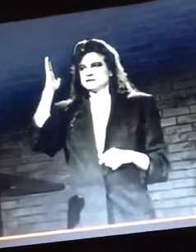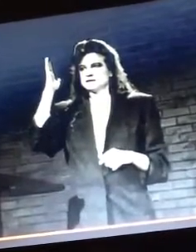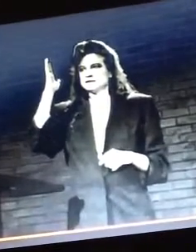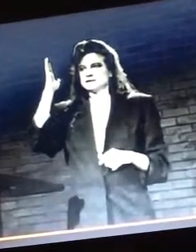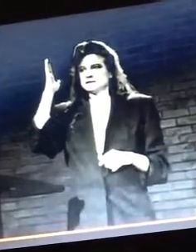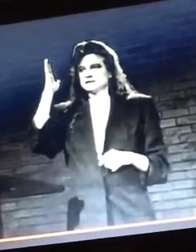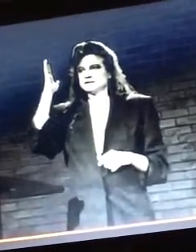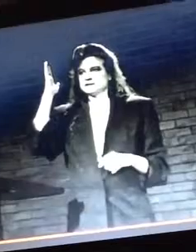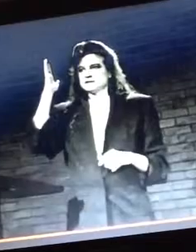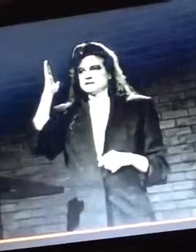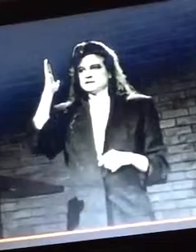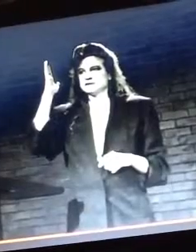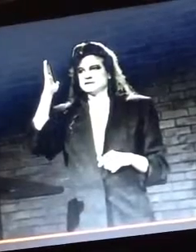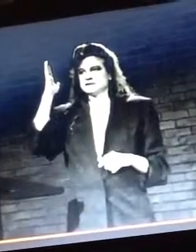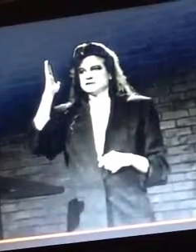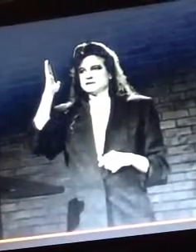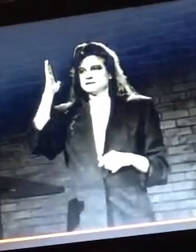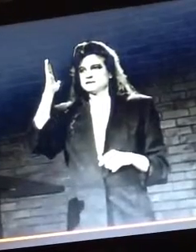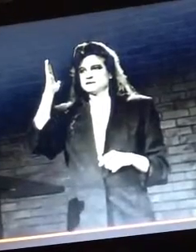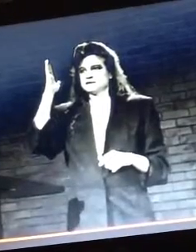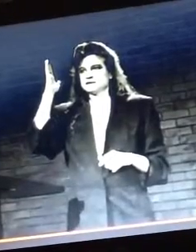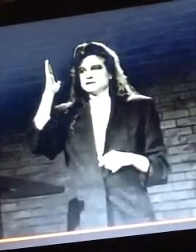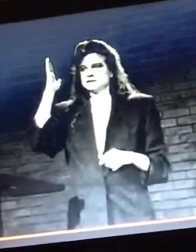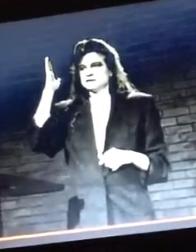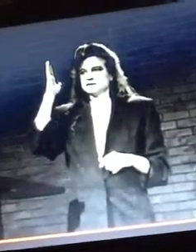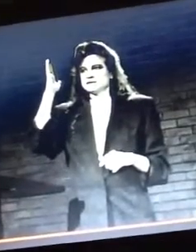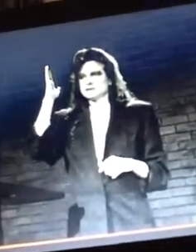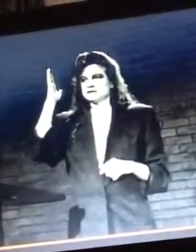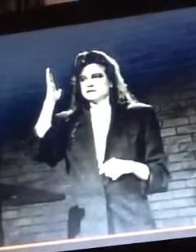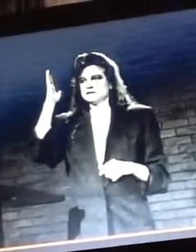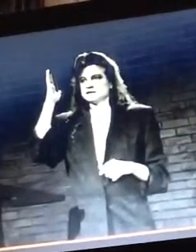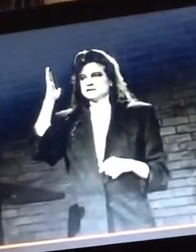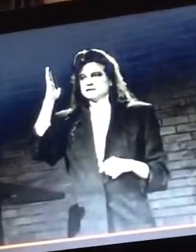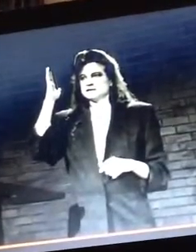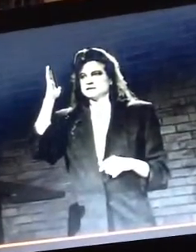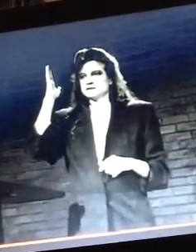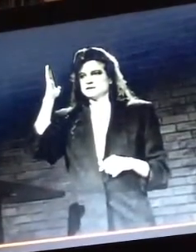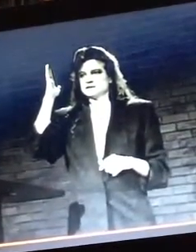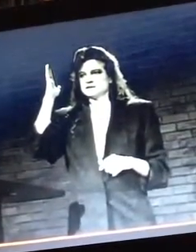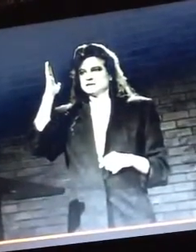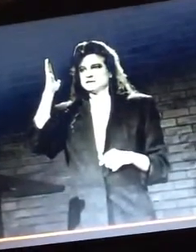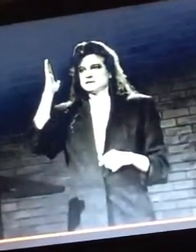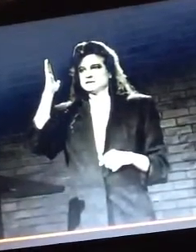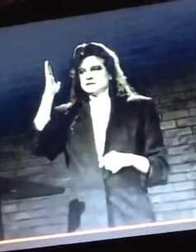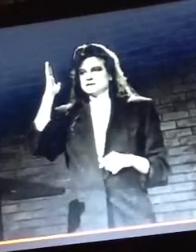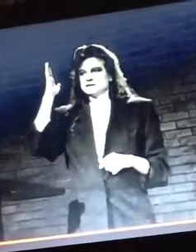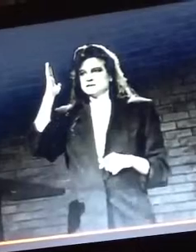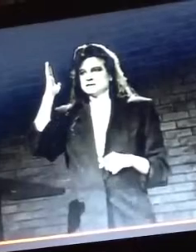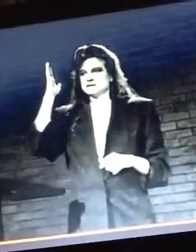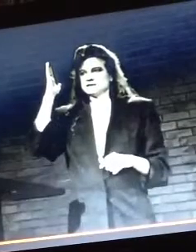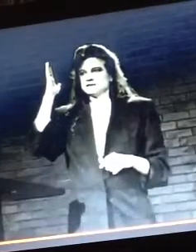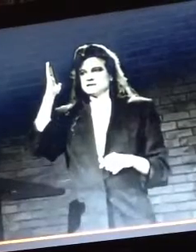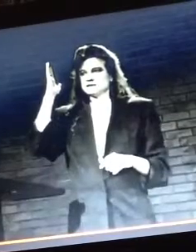City, there were none. And then they looked in Des Moines, and there was about 2 or 3, but they were occupied. So then finally they